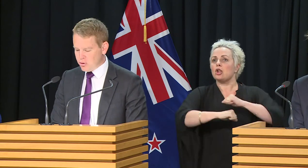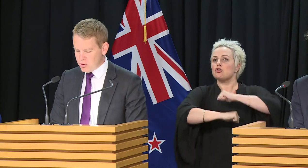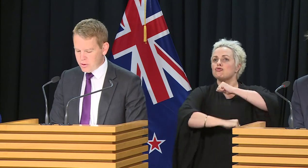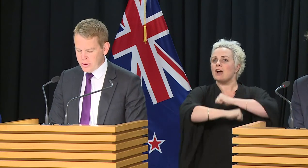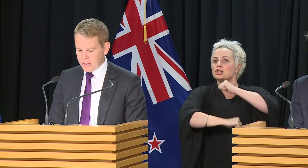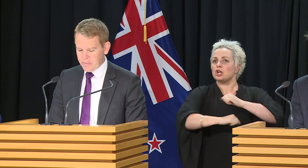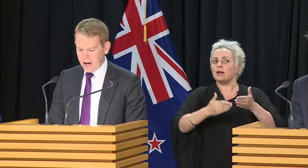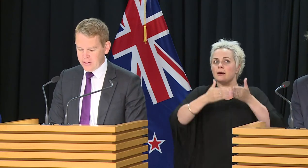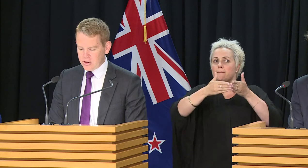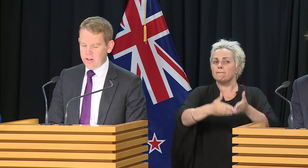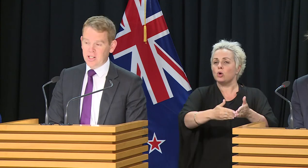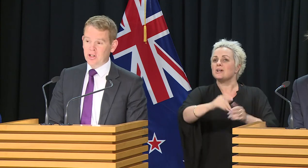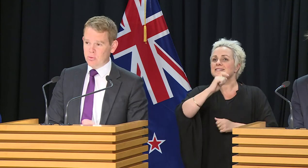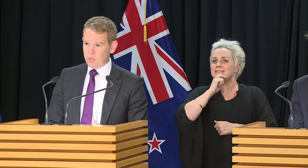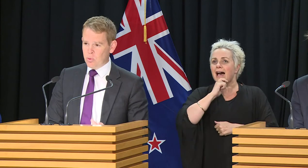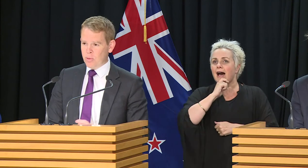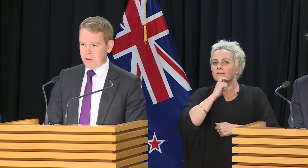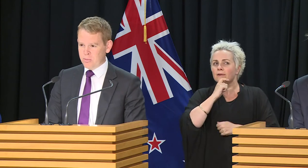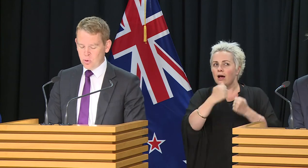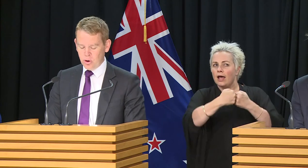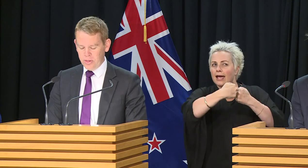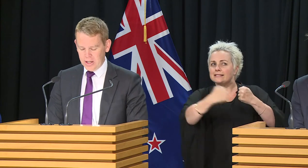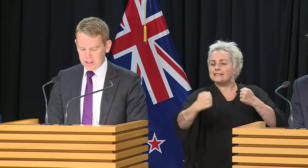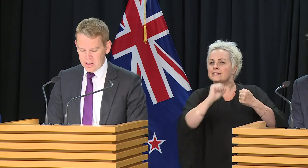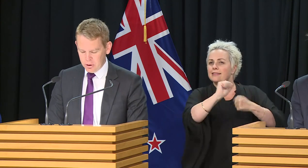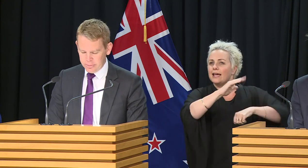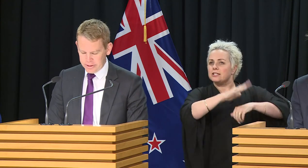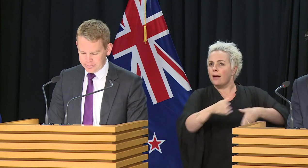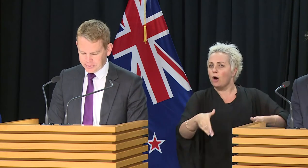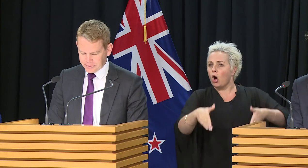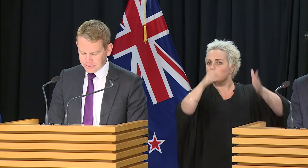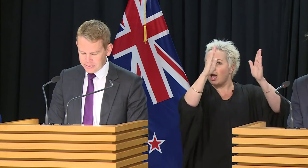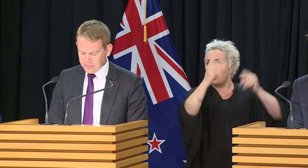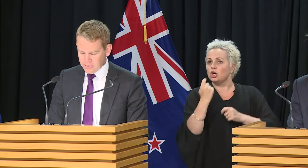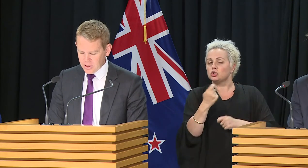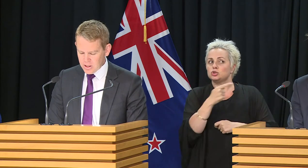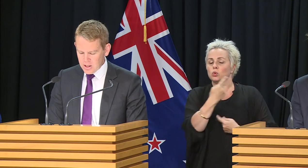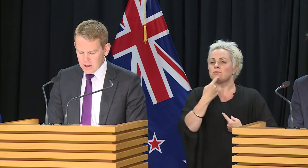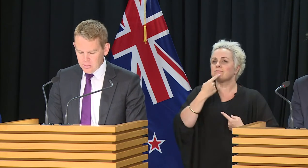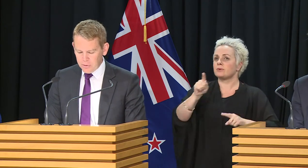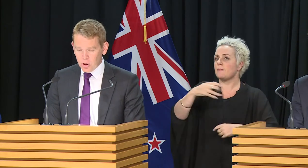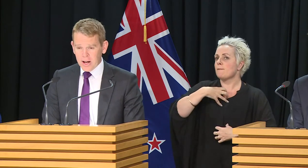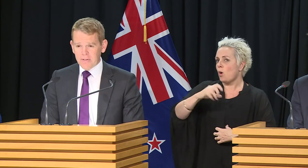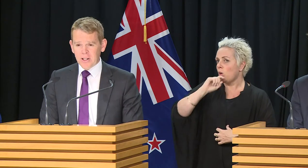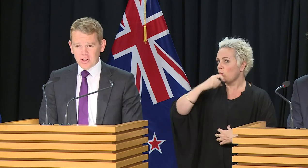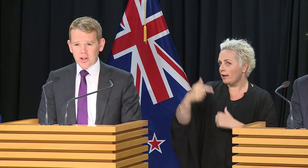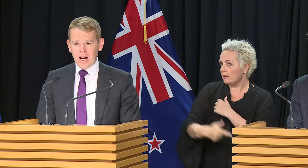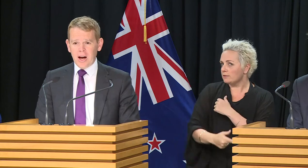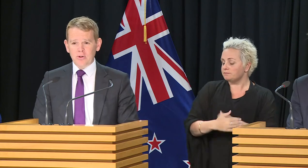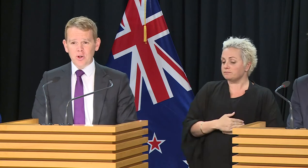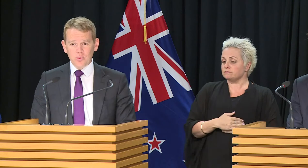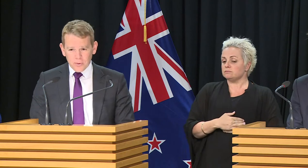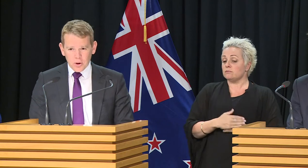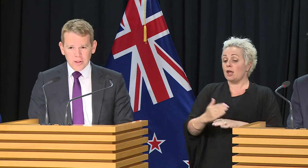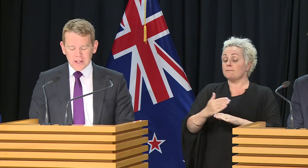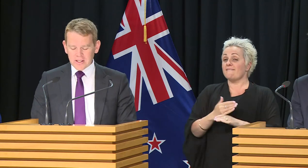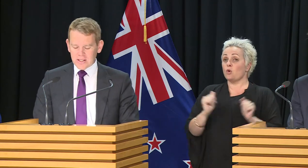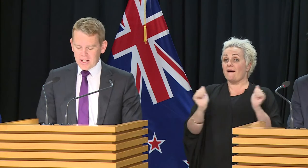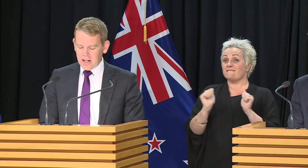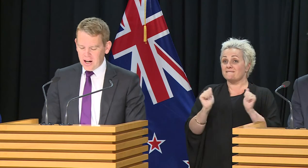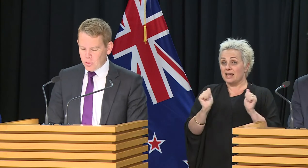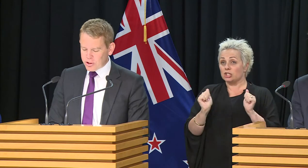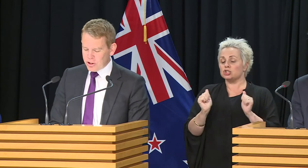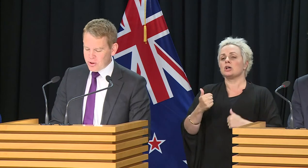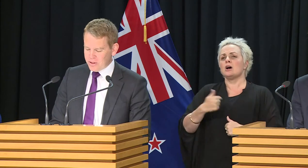fisheries crew, and the Director General will comment more on that in a moment. Before I finish, two further